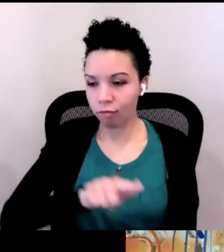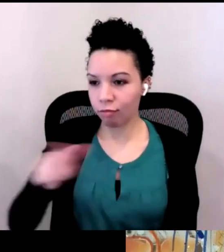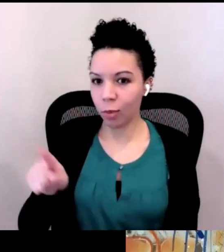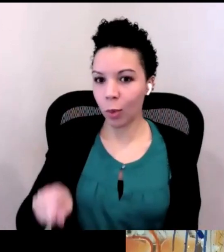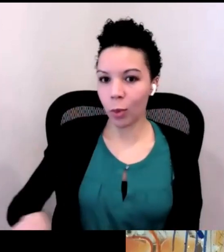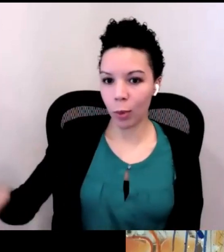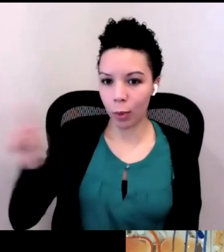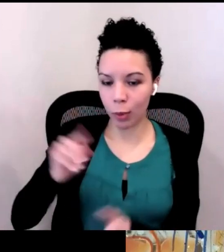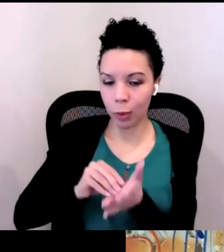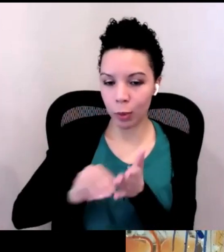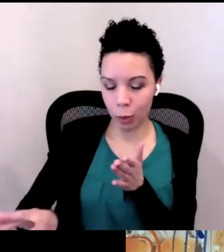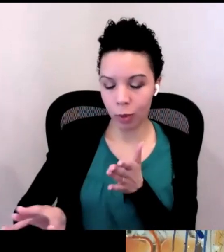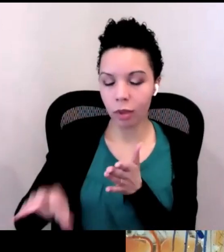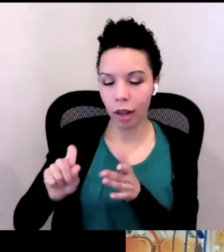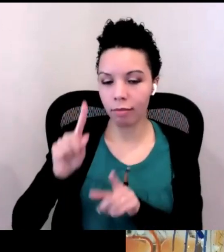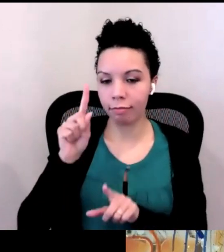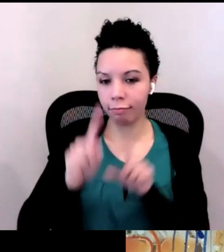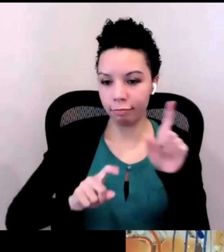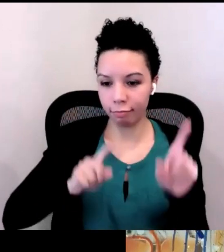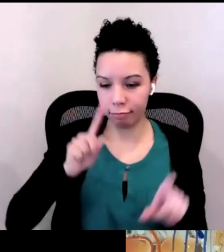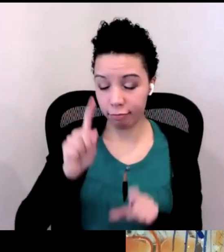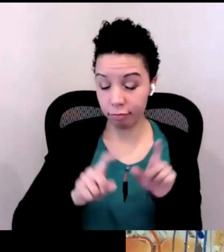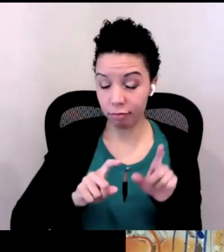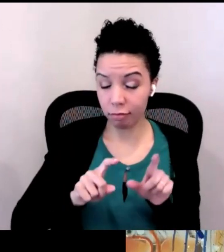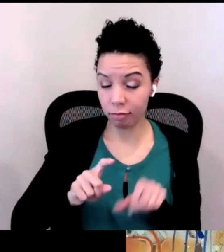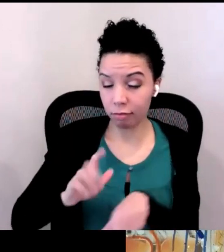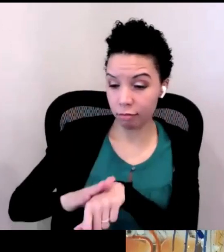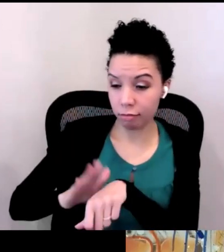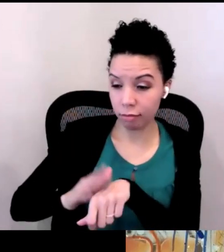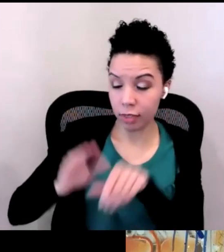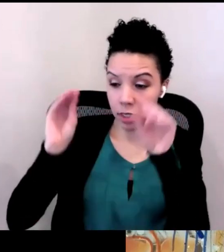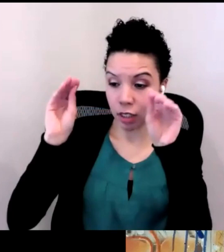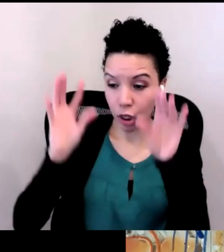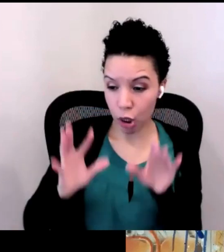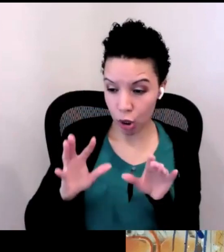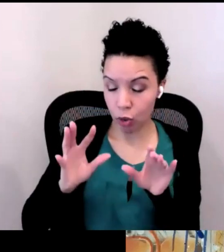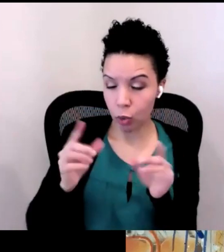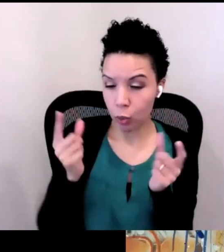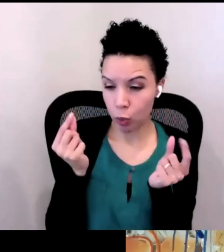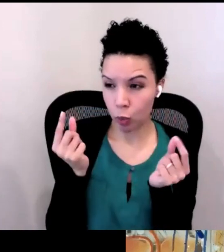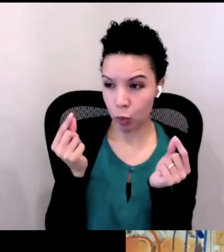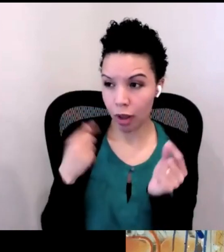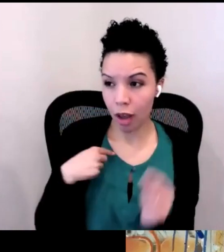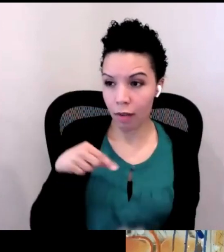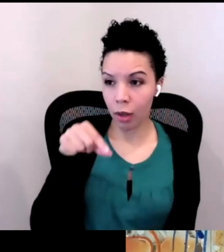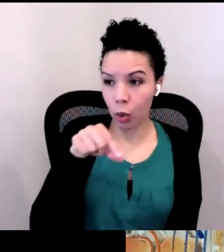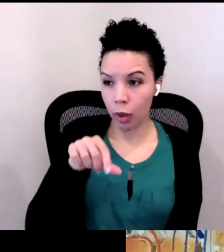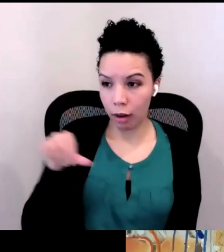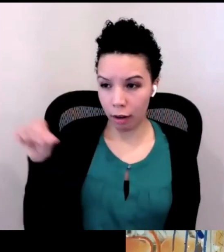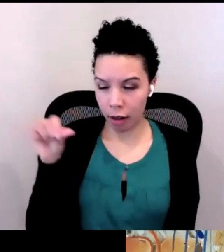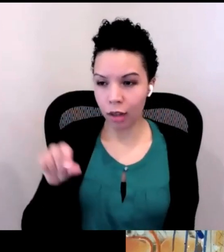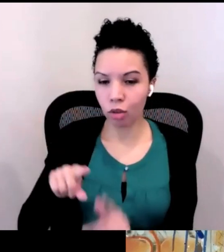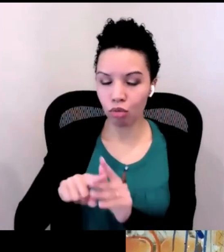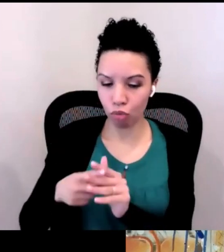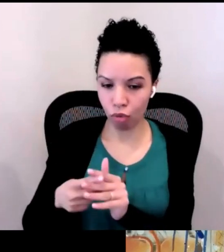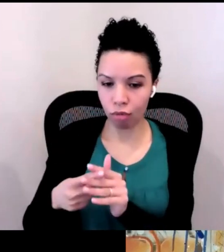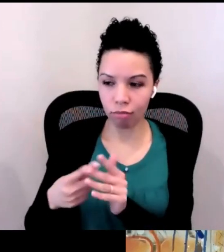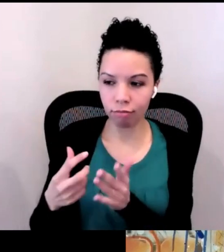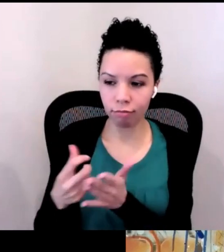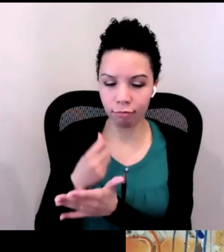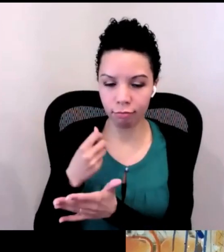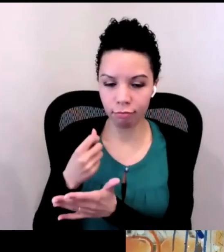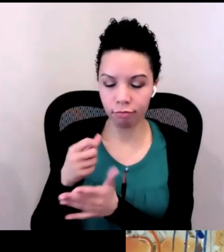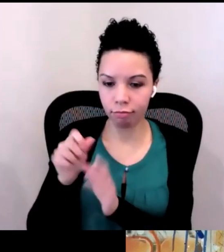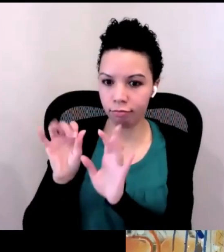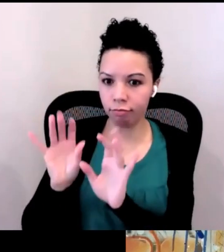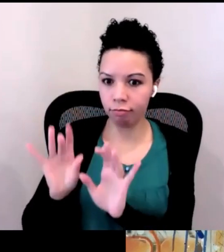please start putting your questions, or teachers, put the questions for Marnie in our Q&A, start building up our question bank, and I'll be pulling from that.